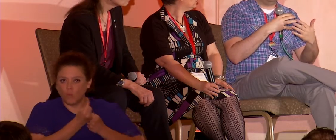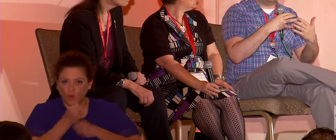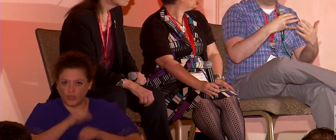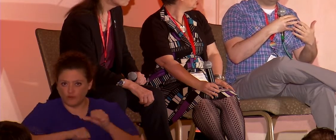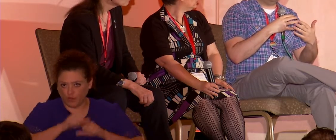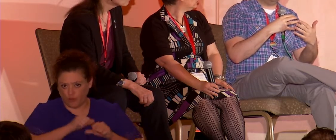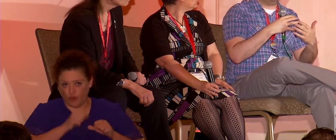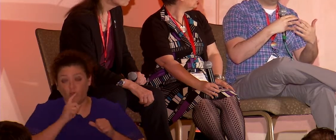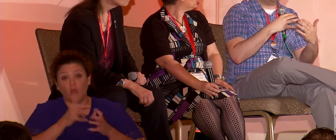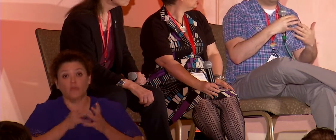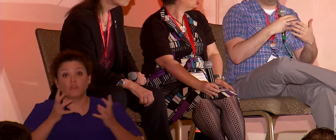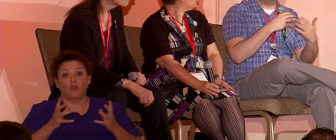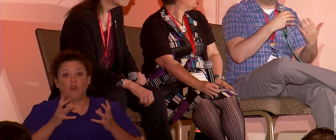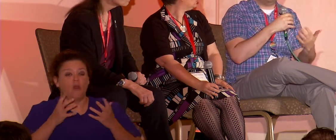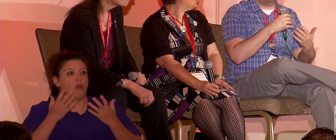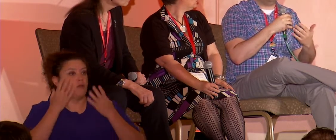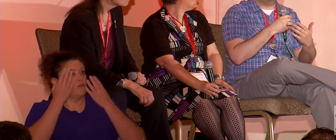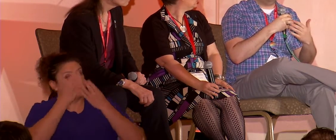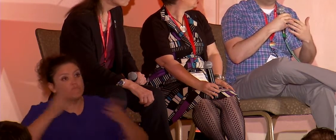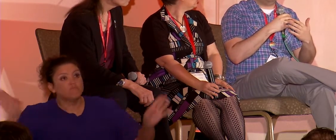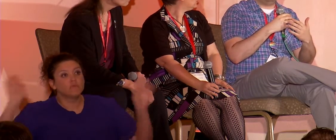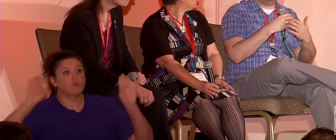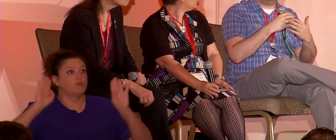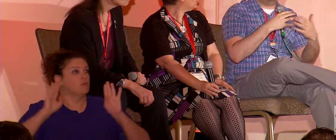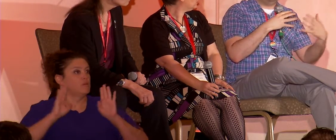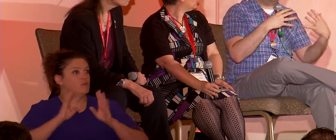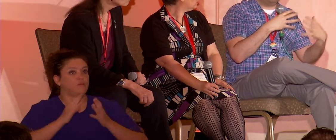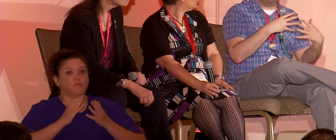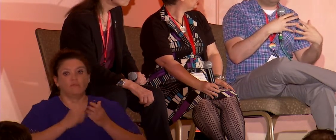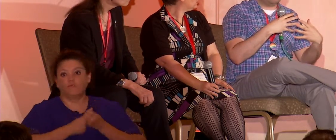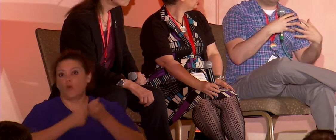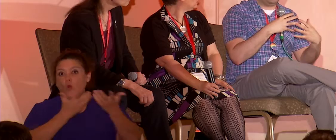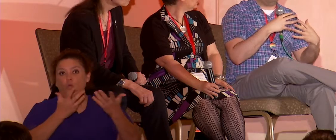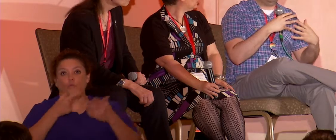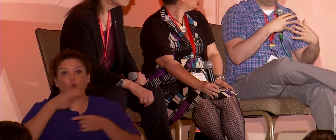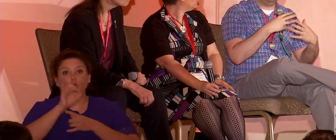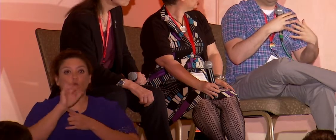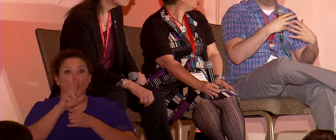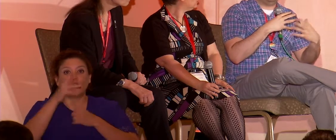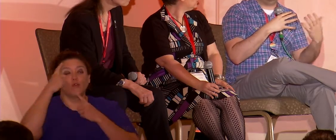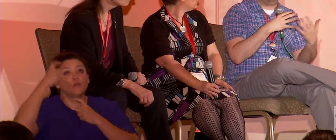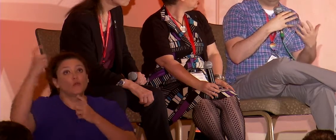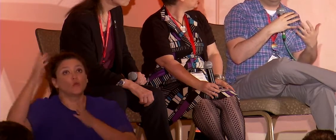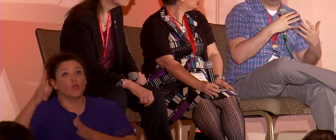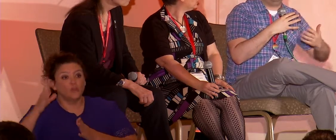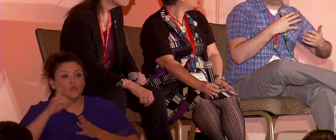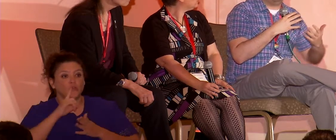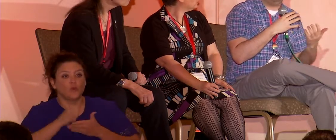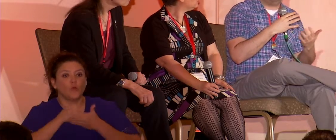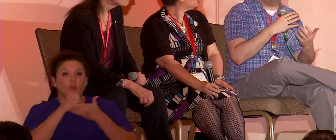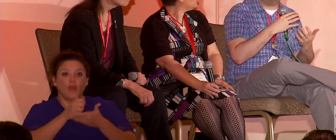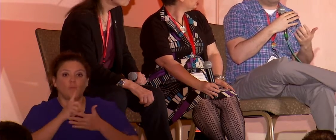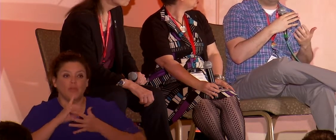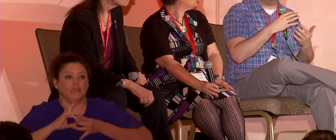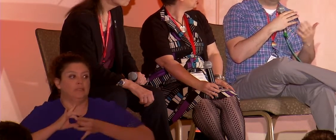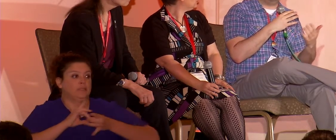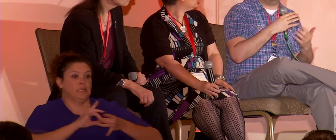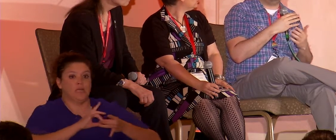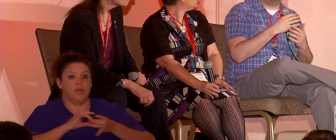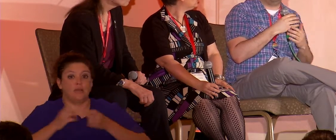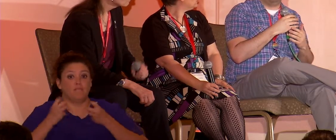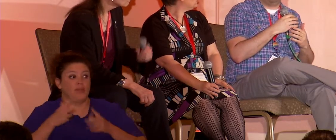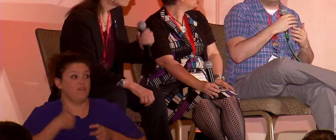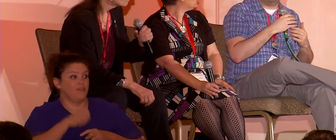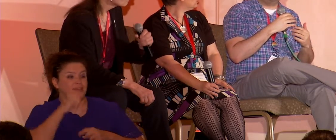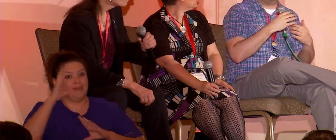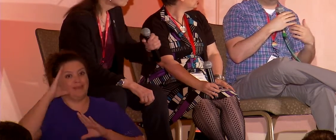amazingly outspoken queer dreamers who are, you know, bridging that gap in ways that I don't think a lot of us could have fathomed 10 years